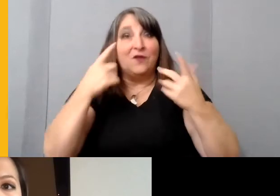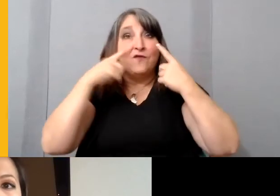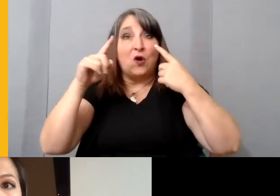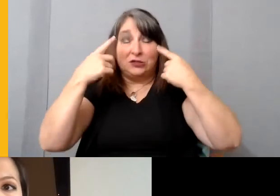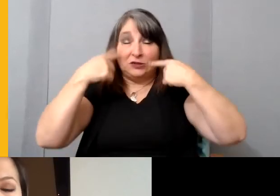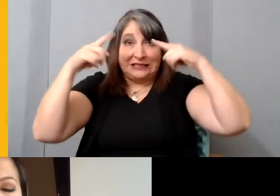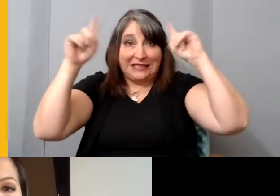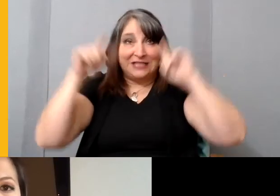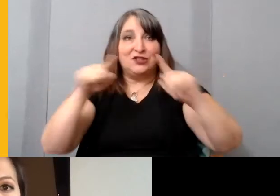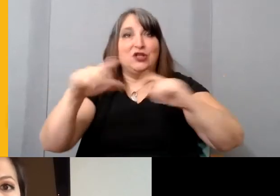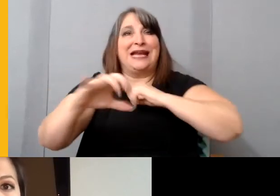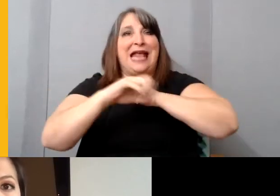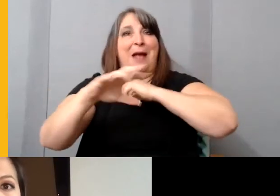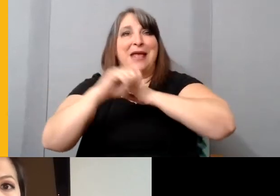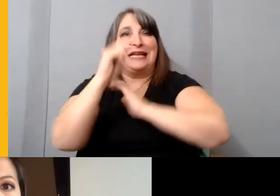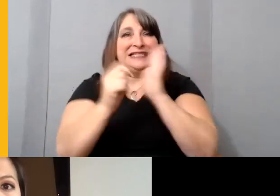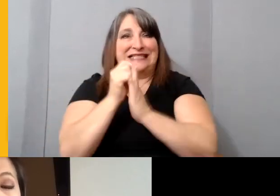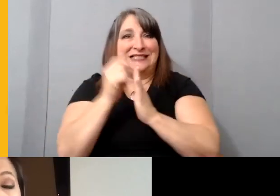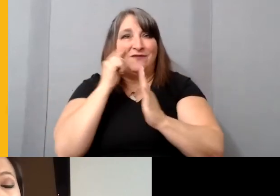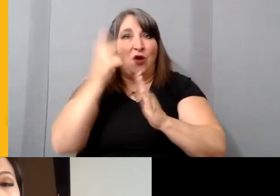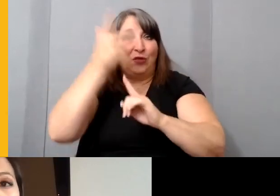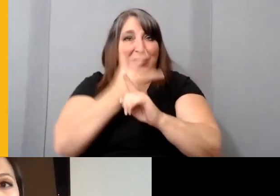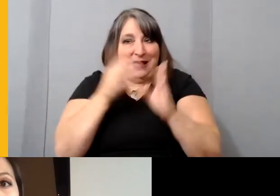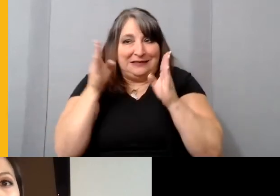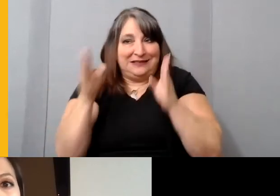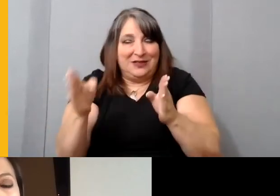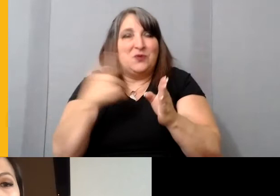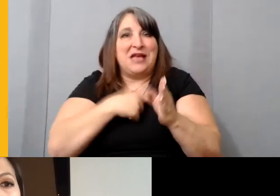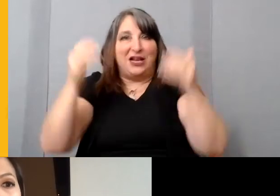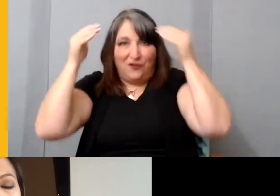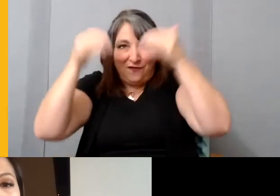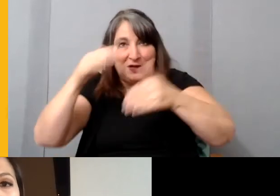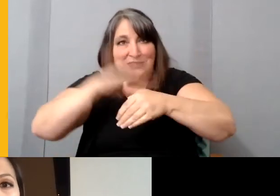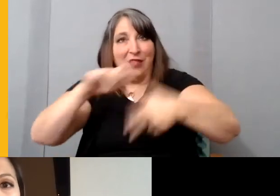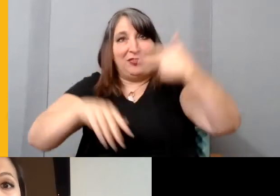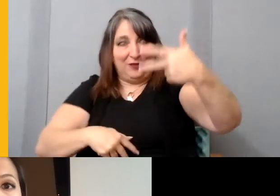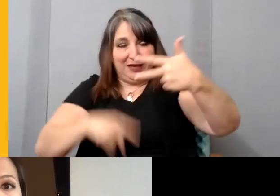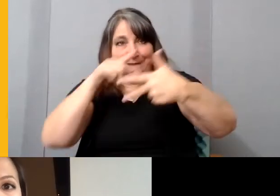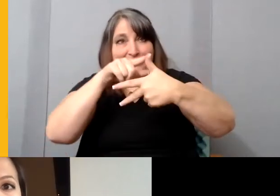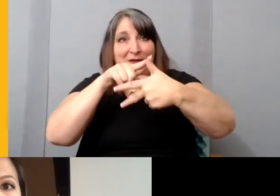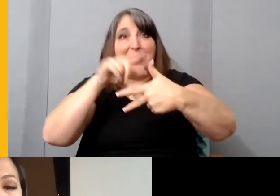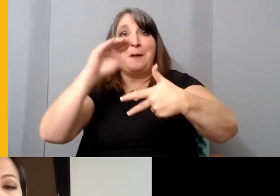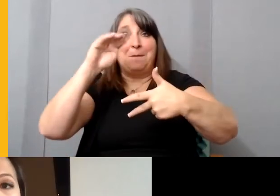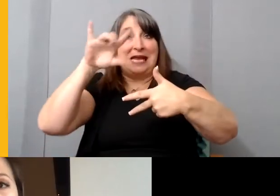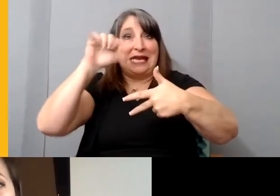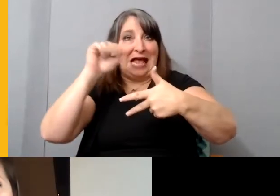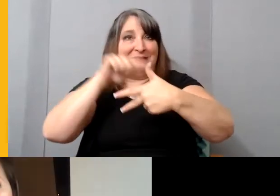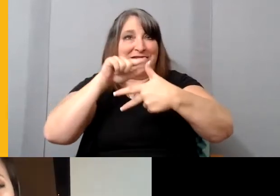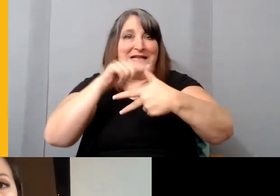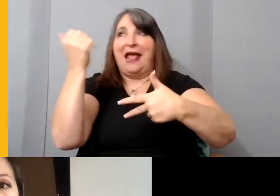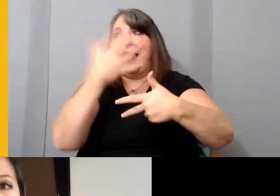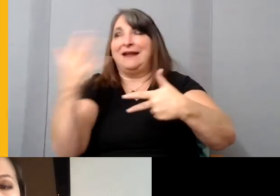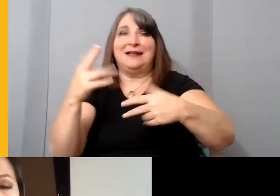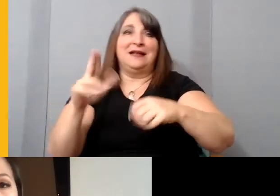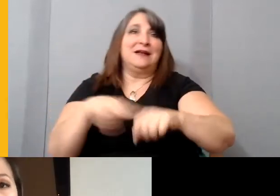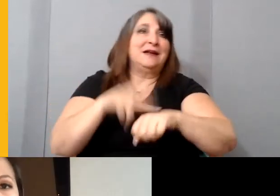this campaign season over the next 3 months, we'd have to really focus on 3 different areas. The first is earned media, which are considered anything organic from